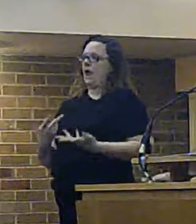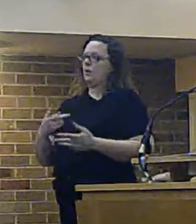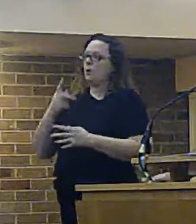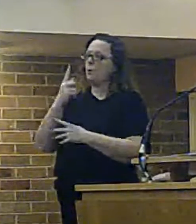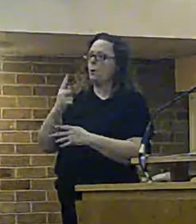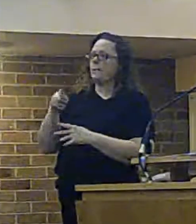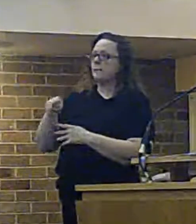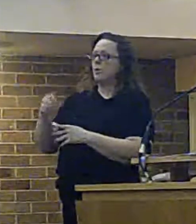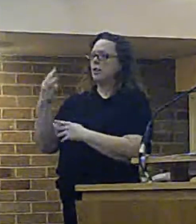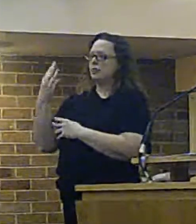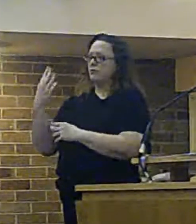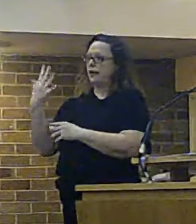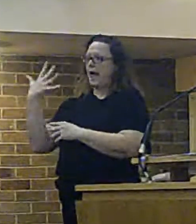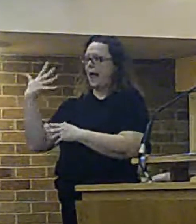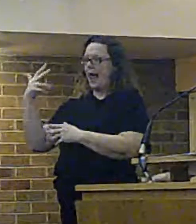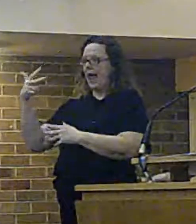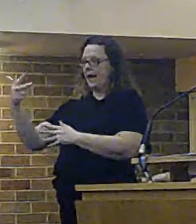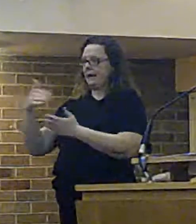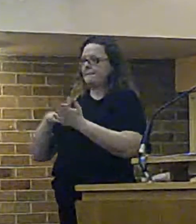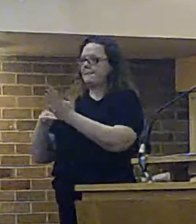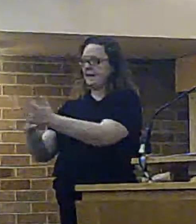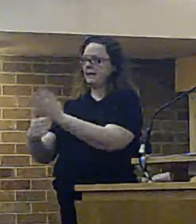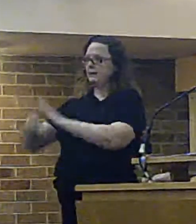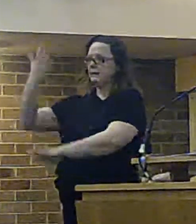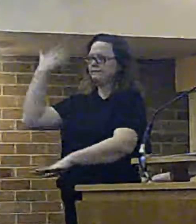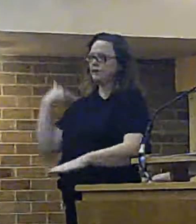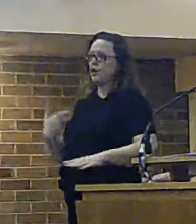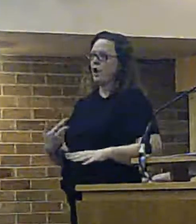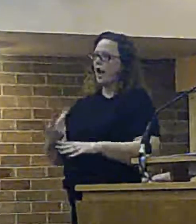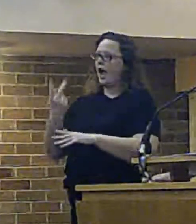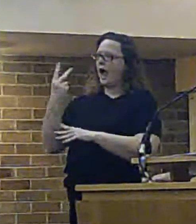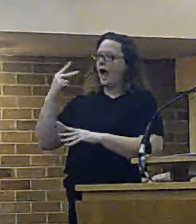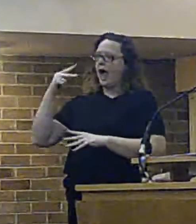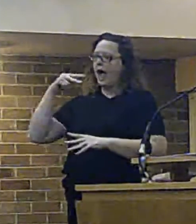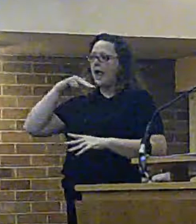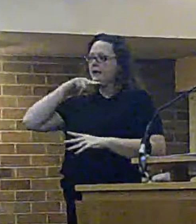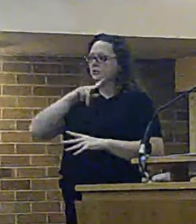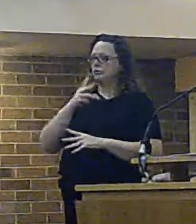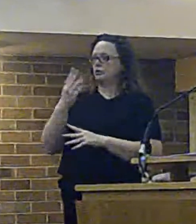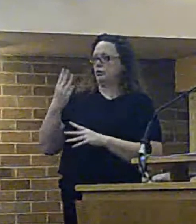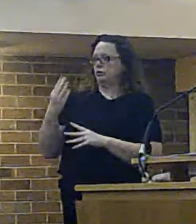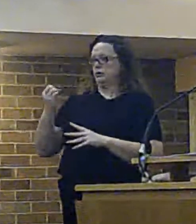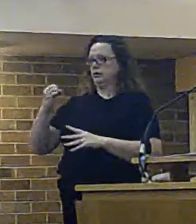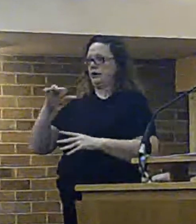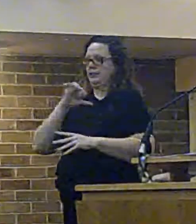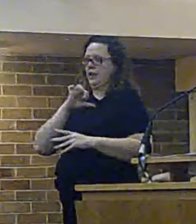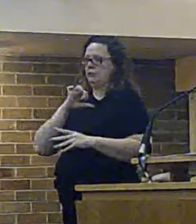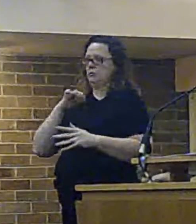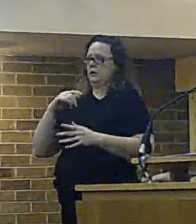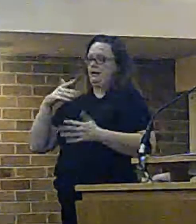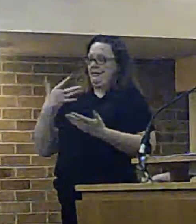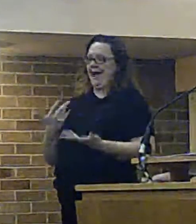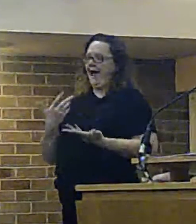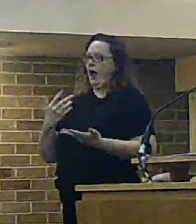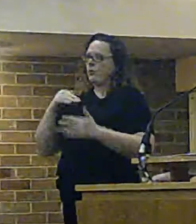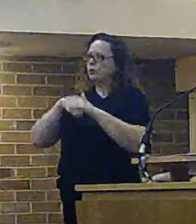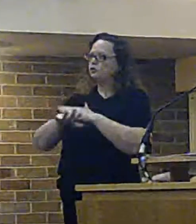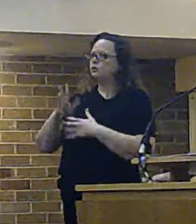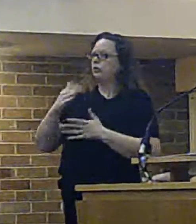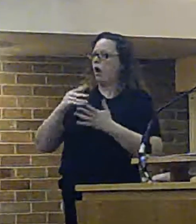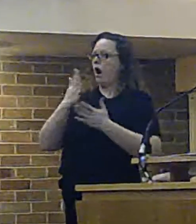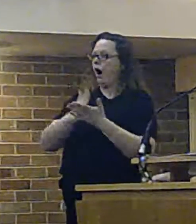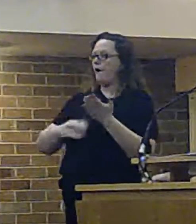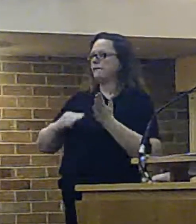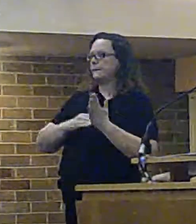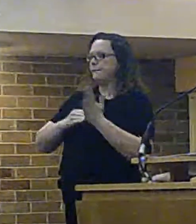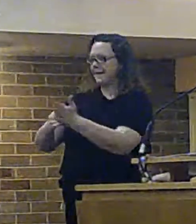Population of Liverpool was 853,000, it's now just under 500,000. In 2004,